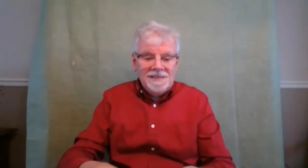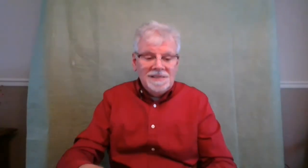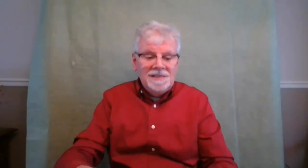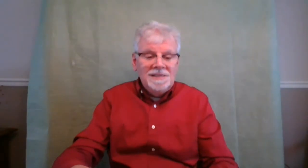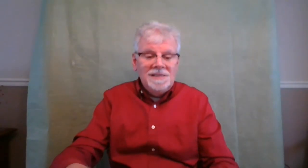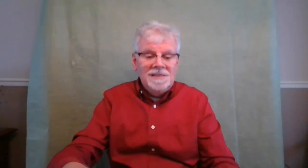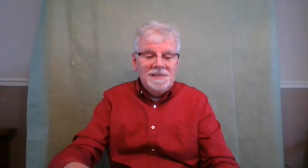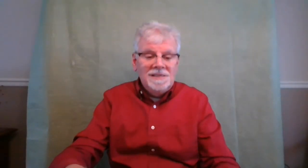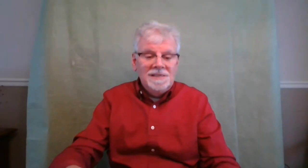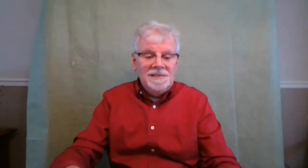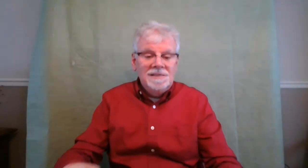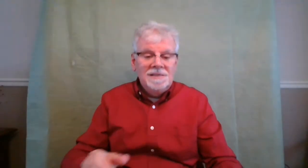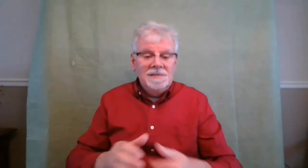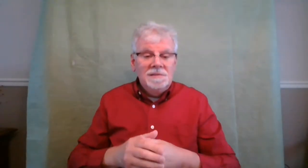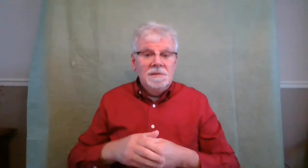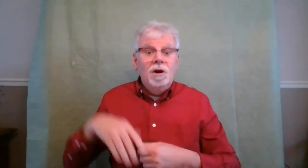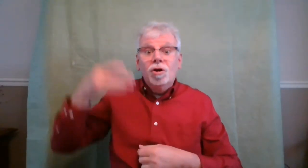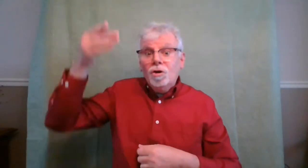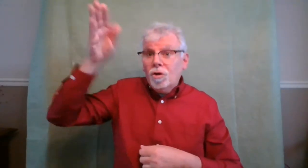Jesus Christ,